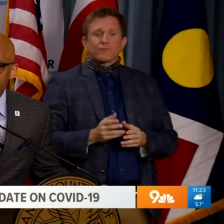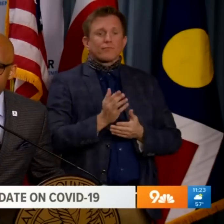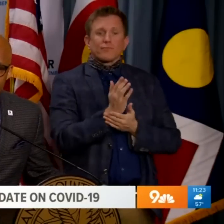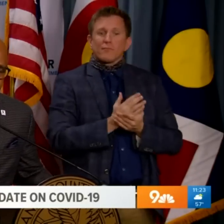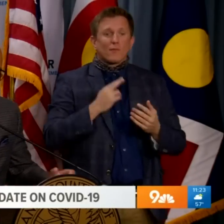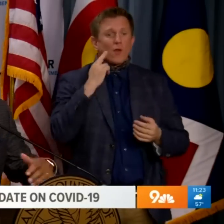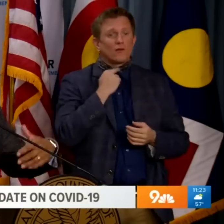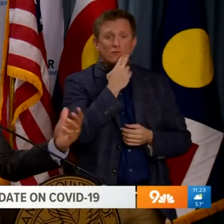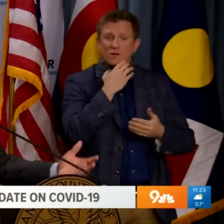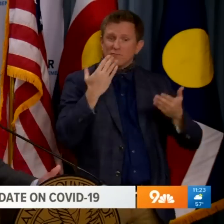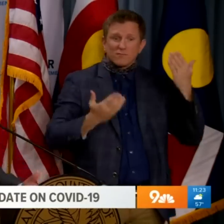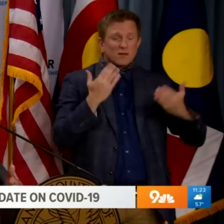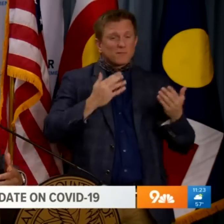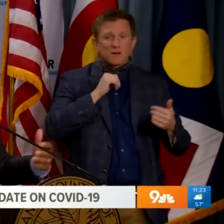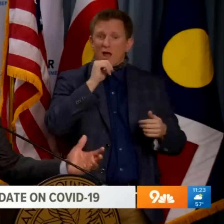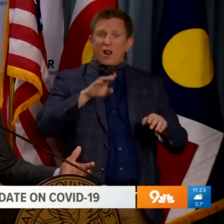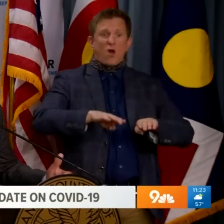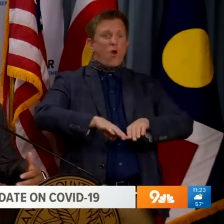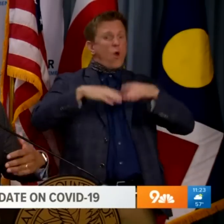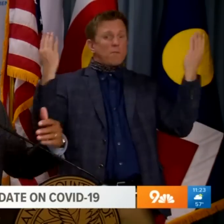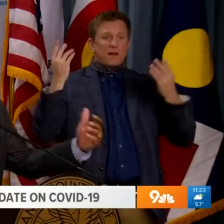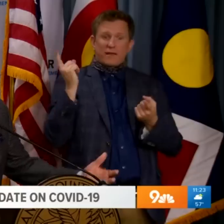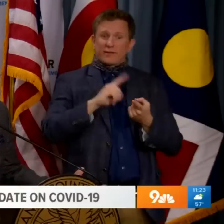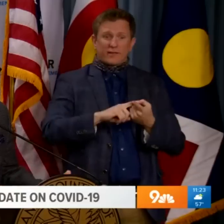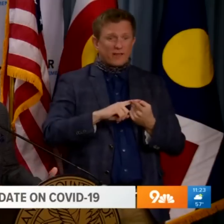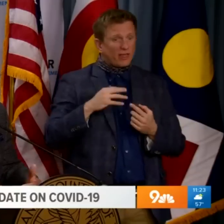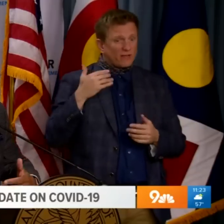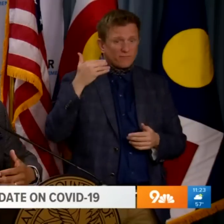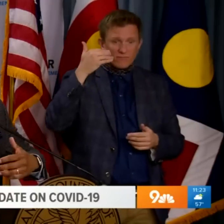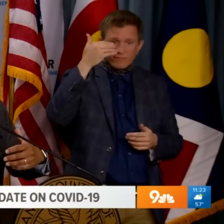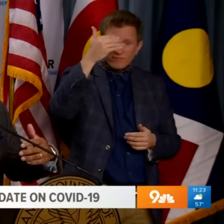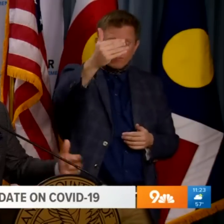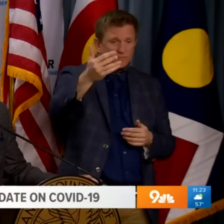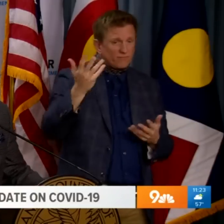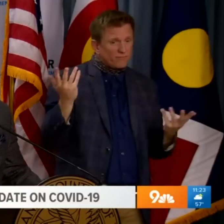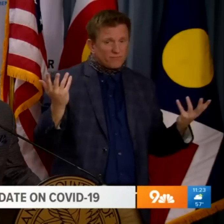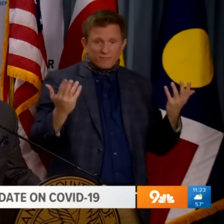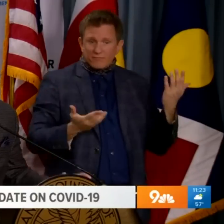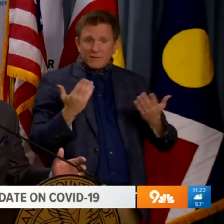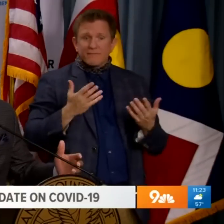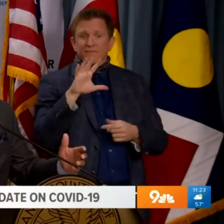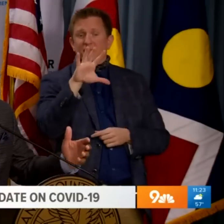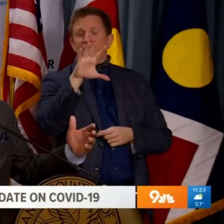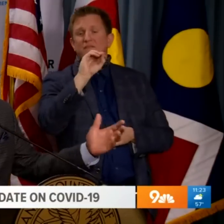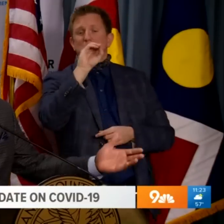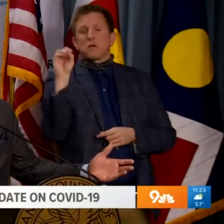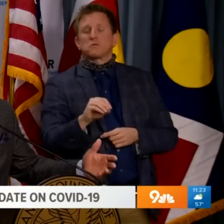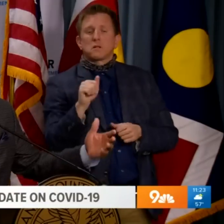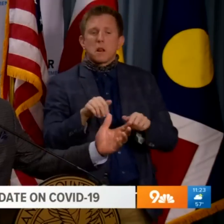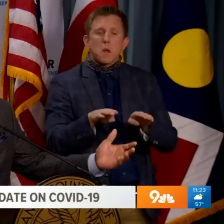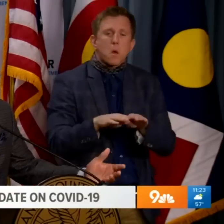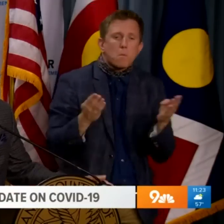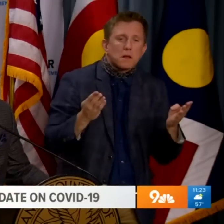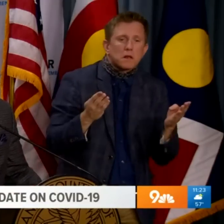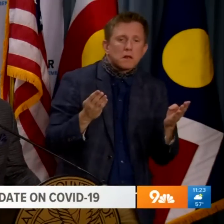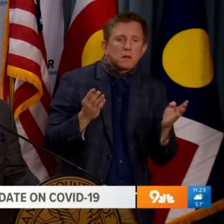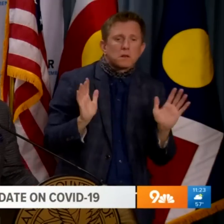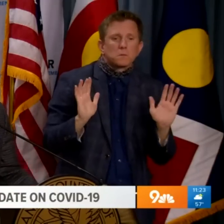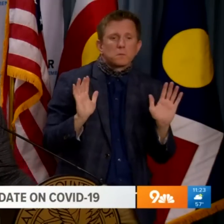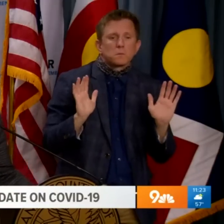say, everybody come. We've got to be smart and thoughtful about this. The restaurant operators are in that same place. Though difficult, they're